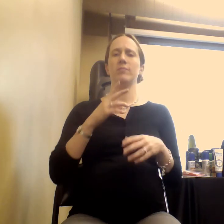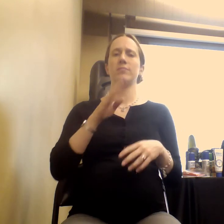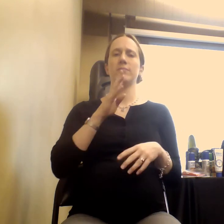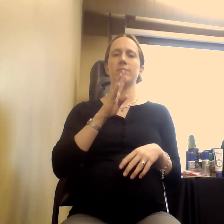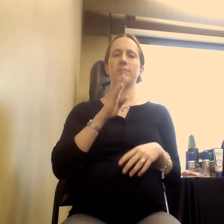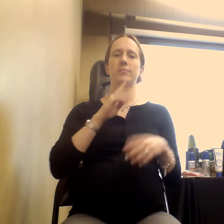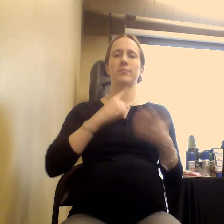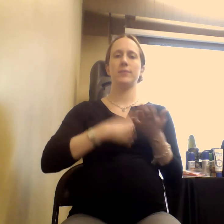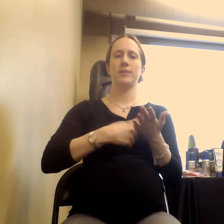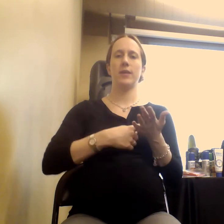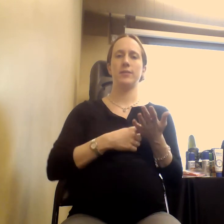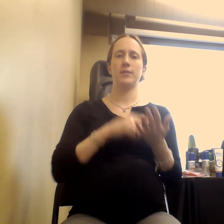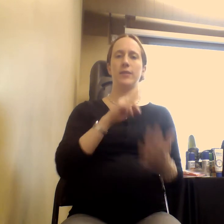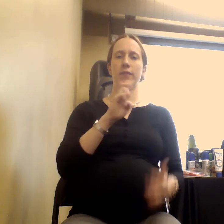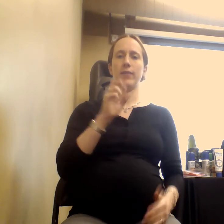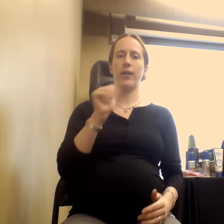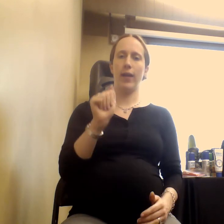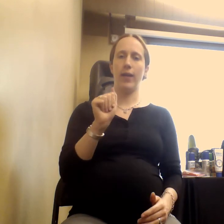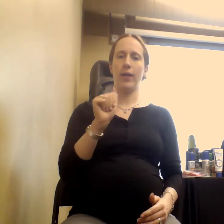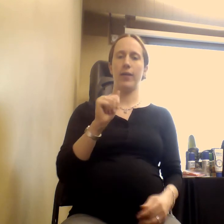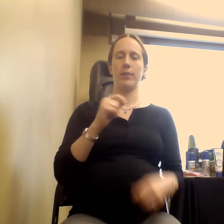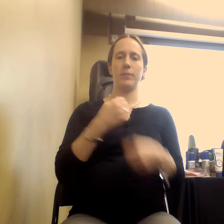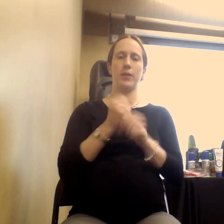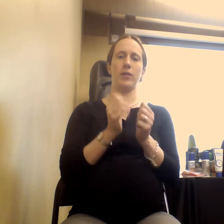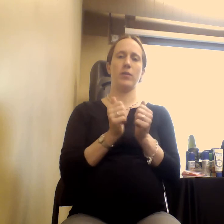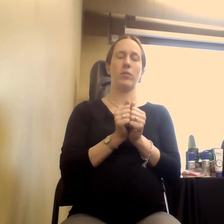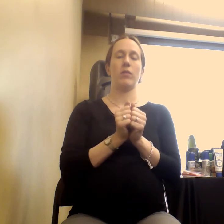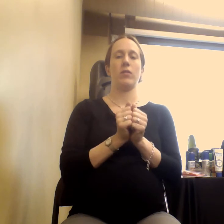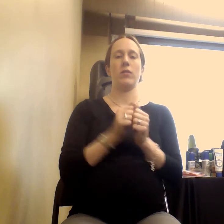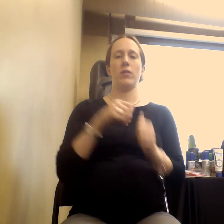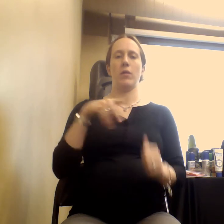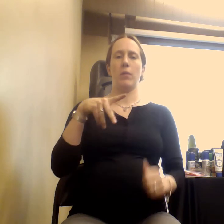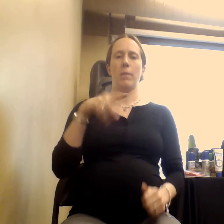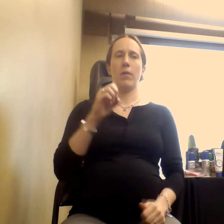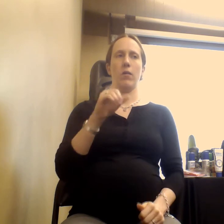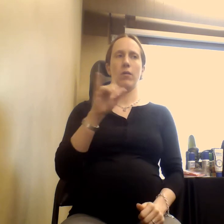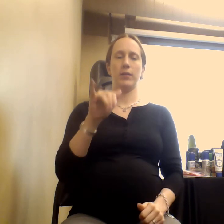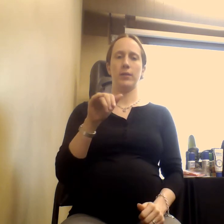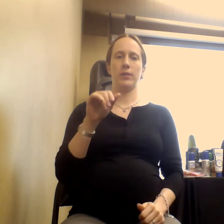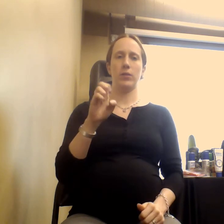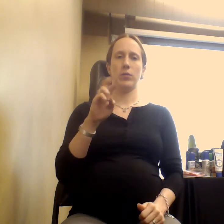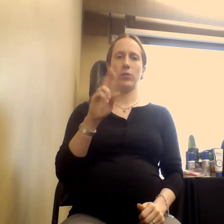polyurethane, which is what this one is made out of. It's just a much stiffer material.